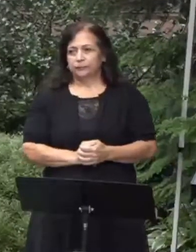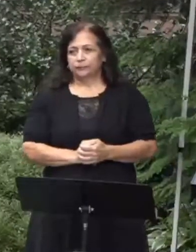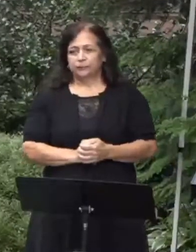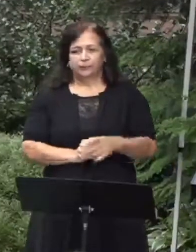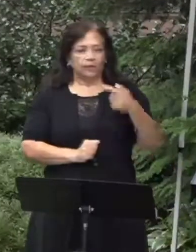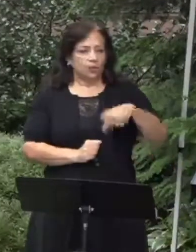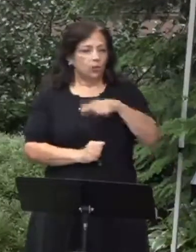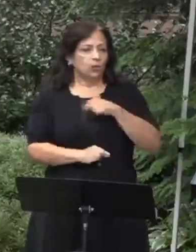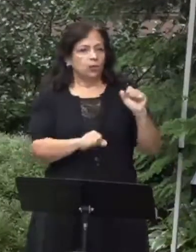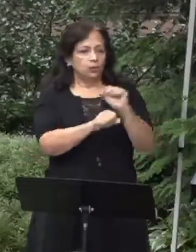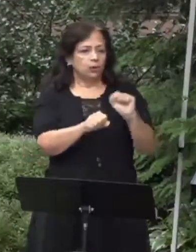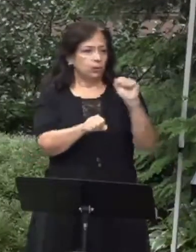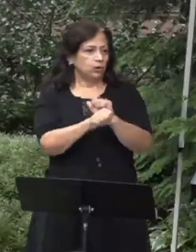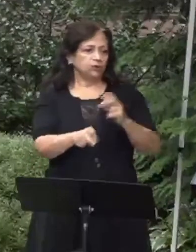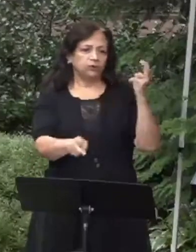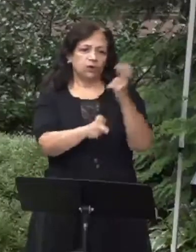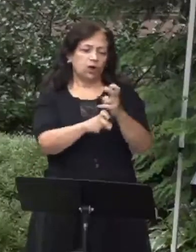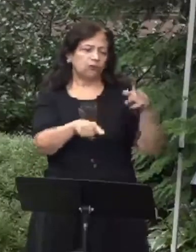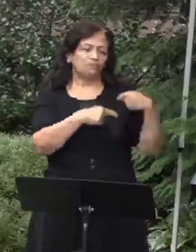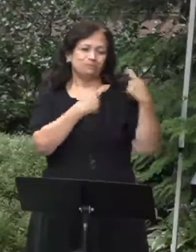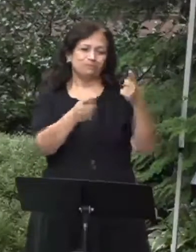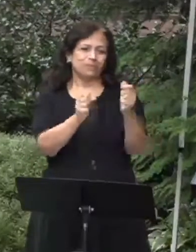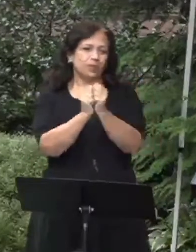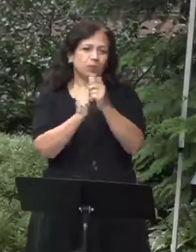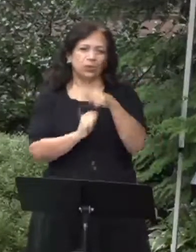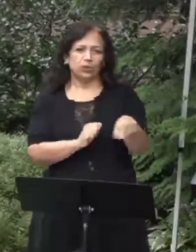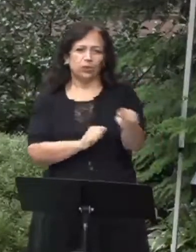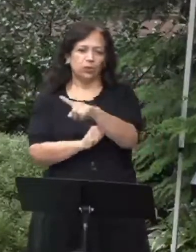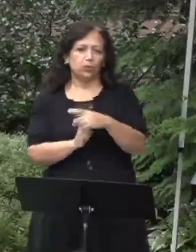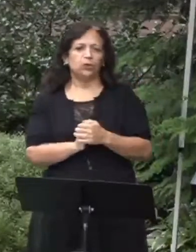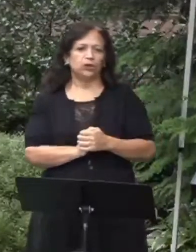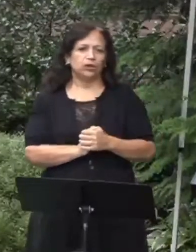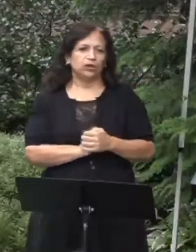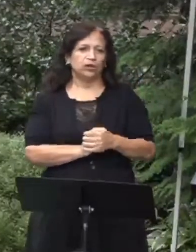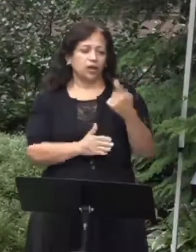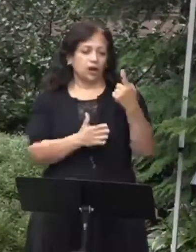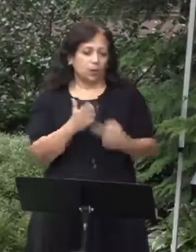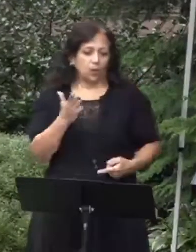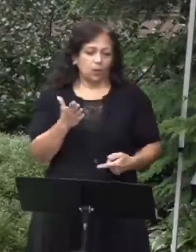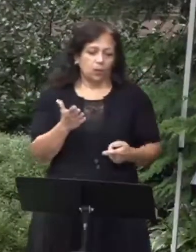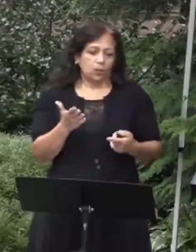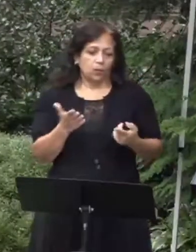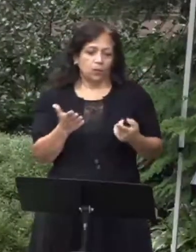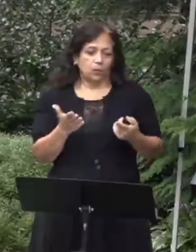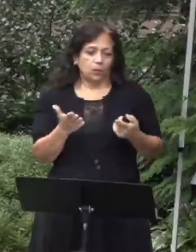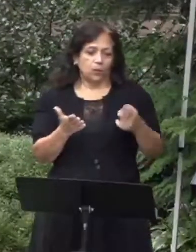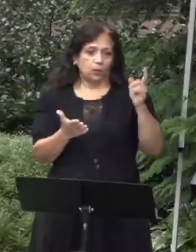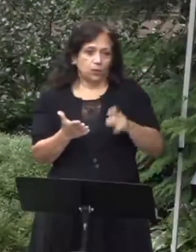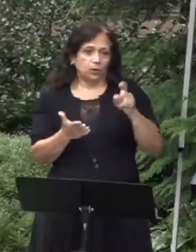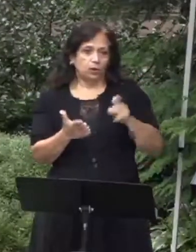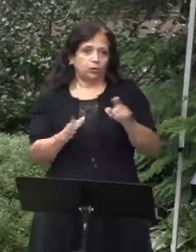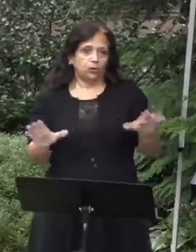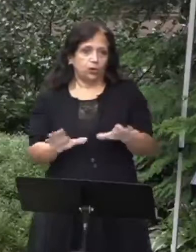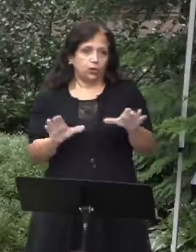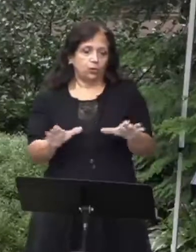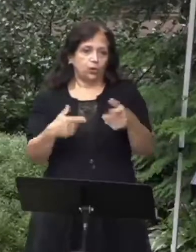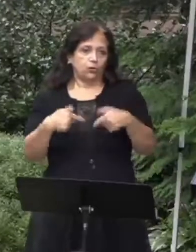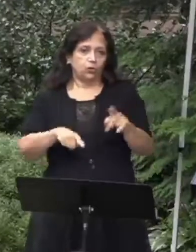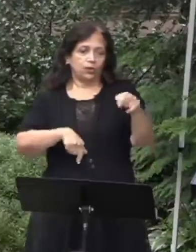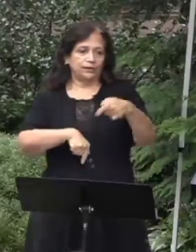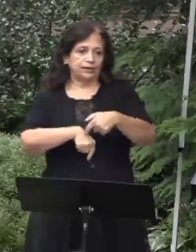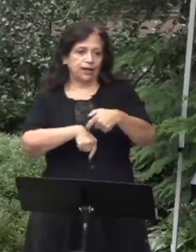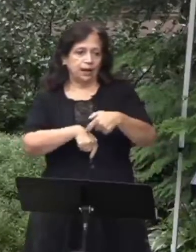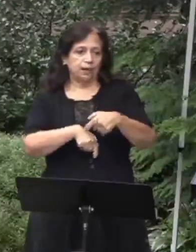We have been working so hard with all of you on what it is that we should be doing in this time,